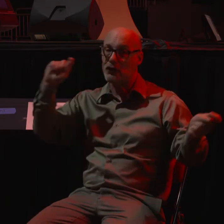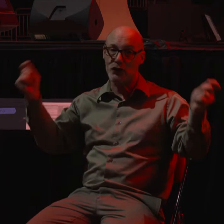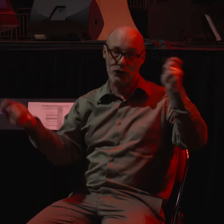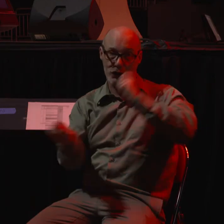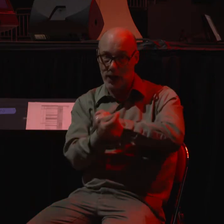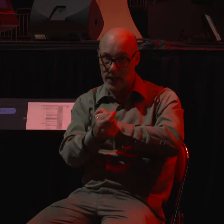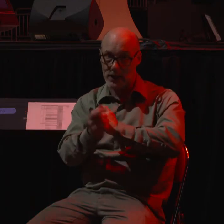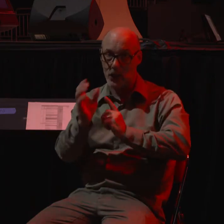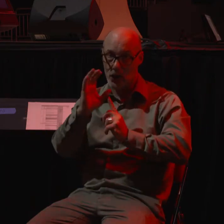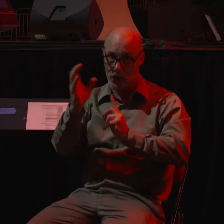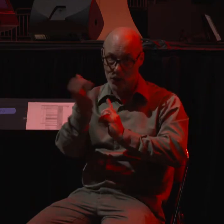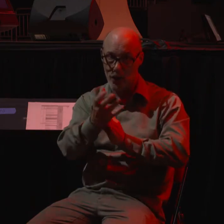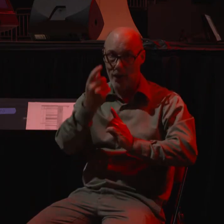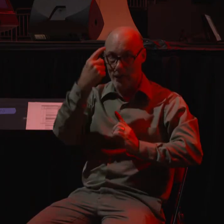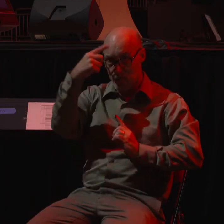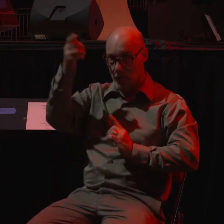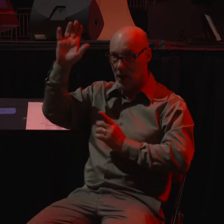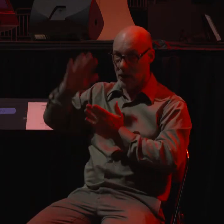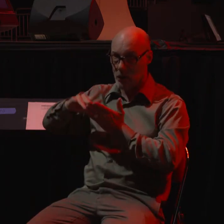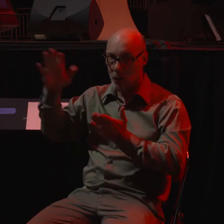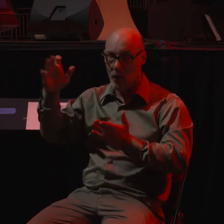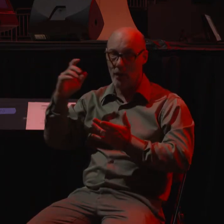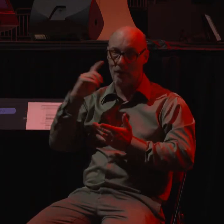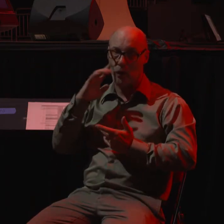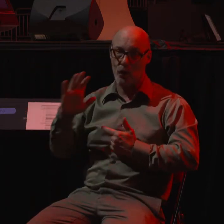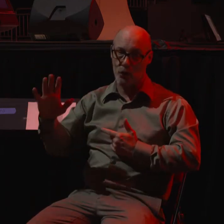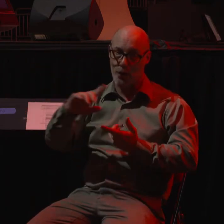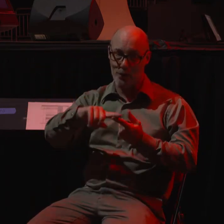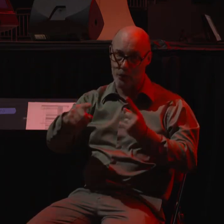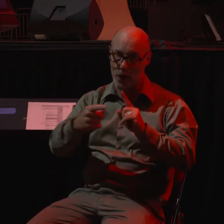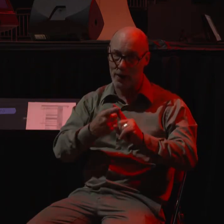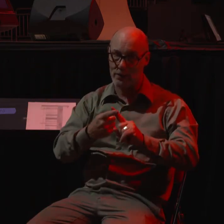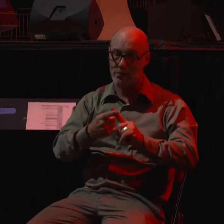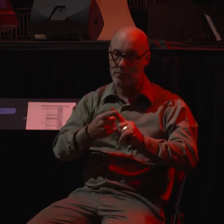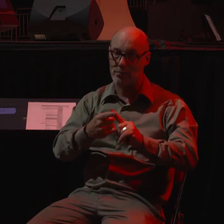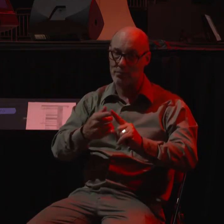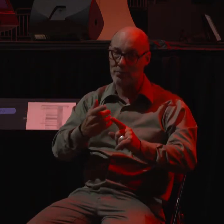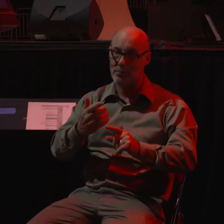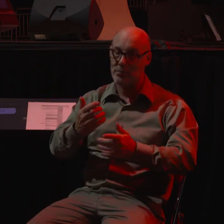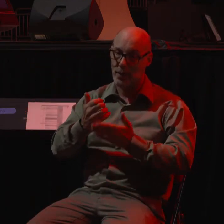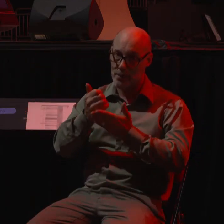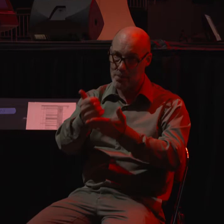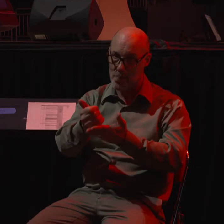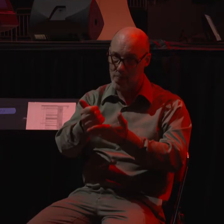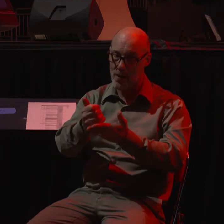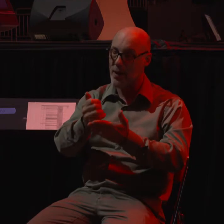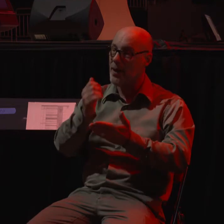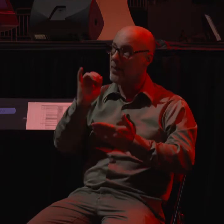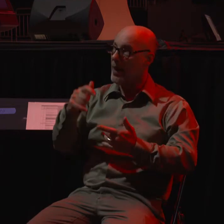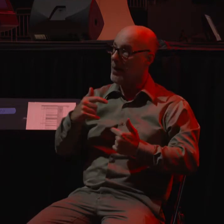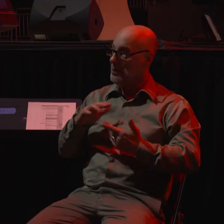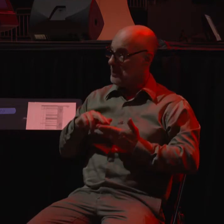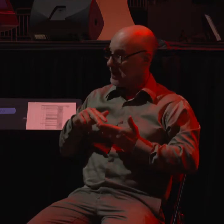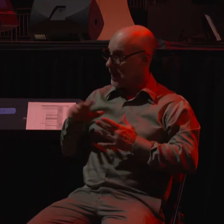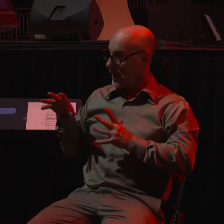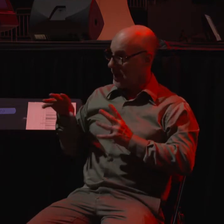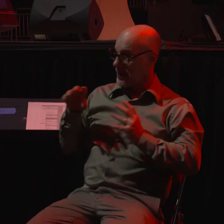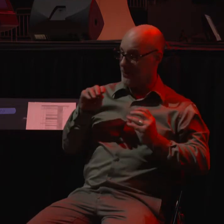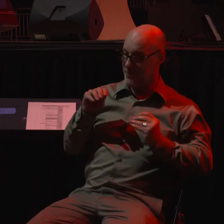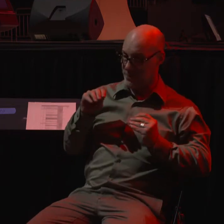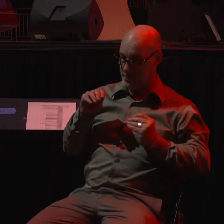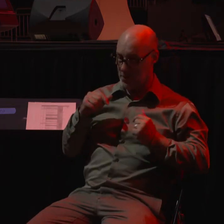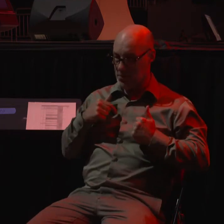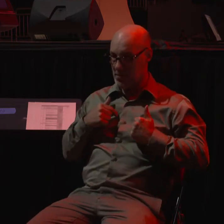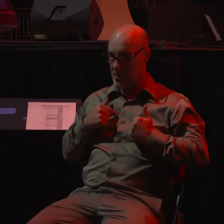for the glory of God and for the good of their friends. And that's what he motivates me to do. I have to be about love,